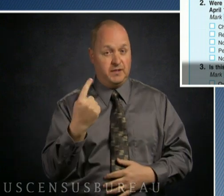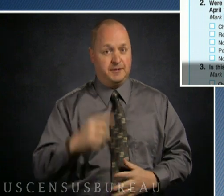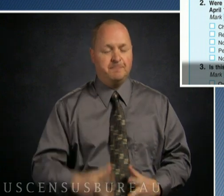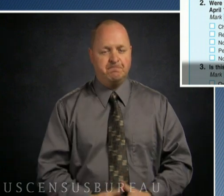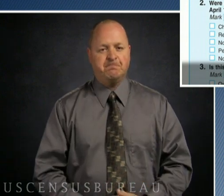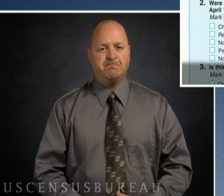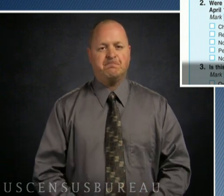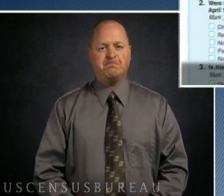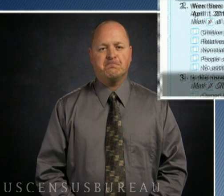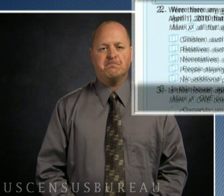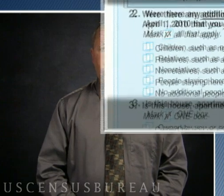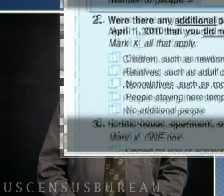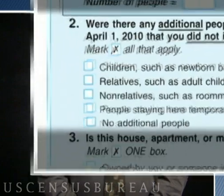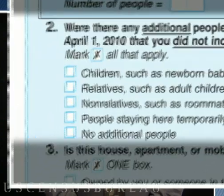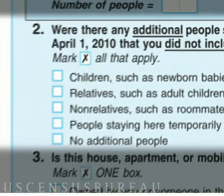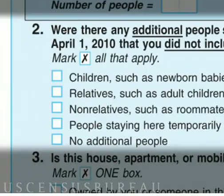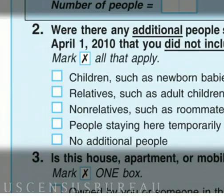in question 1.